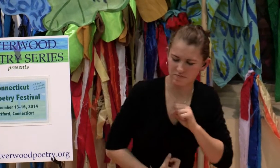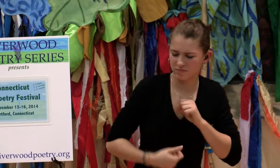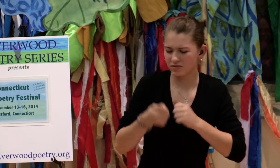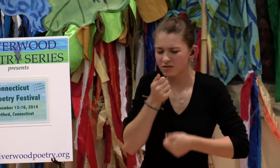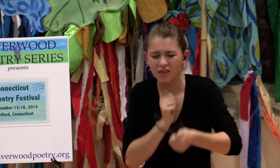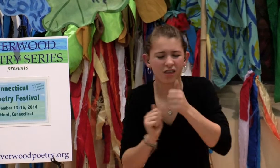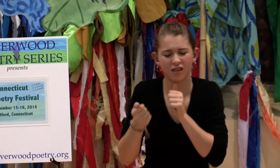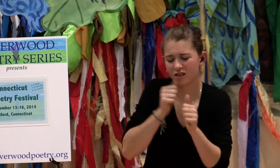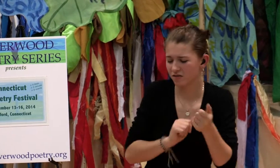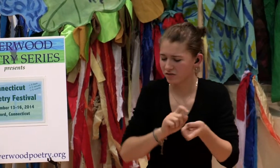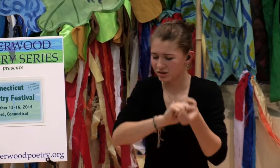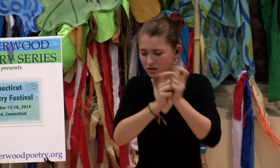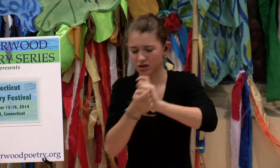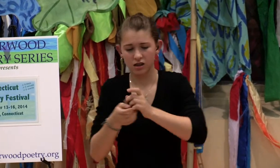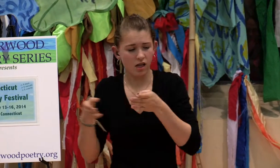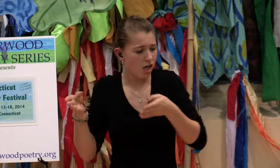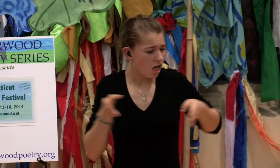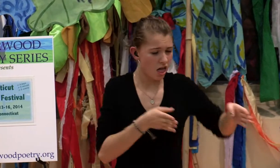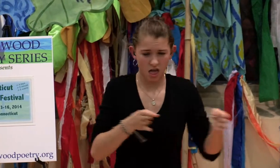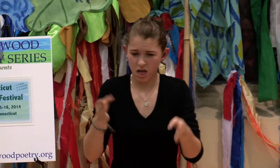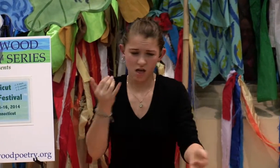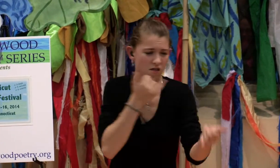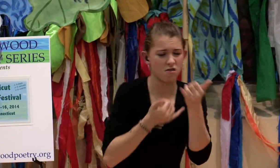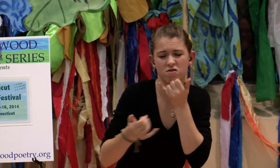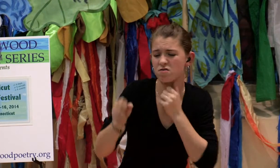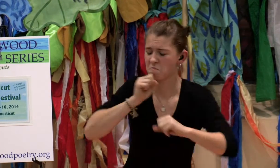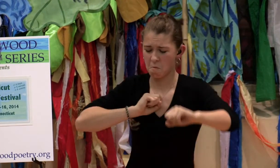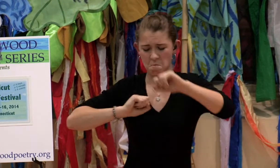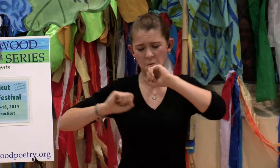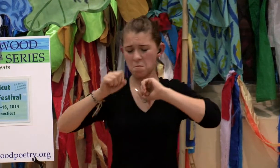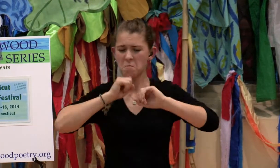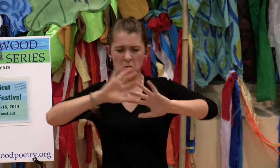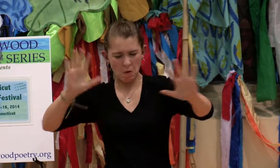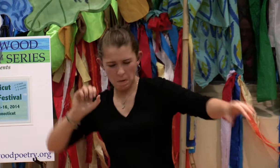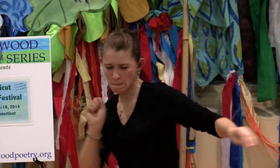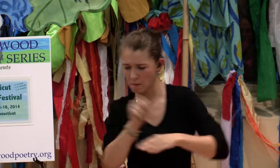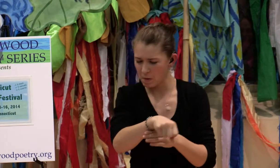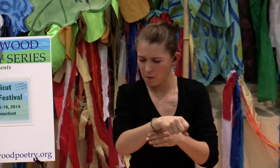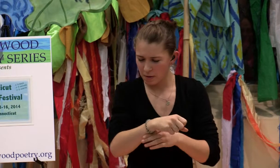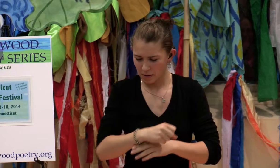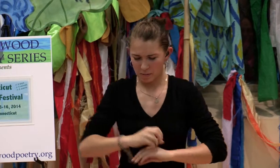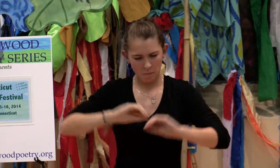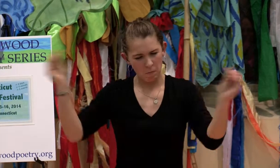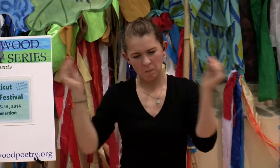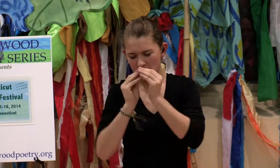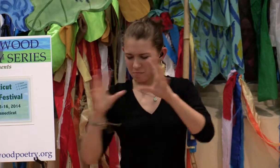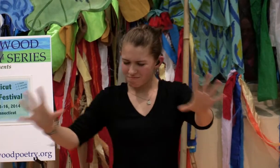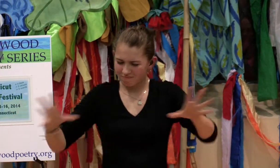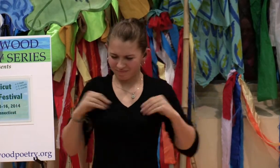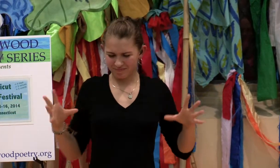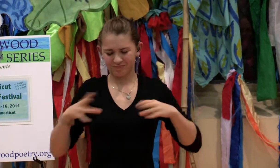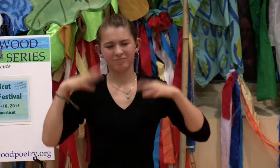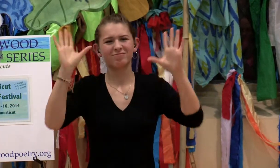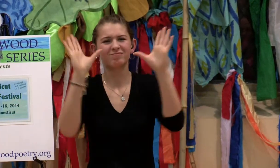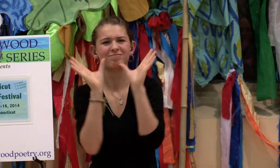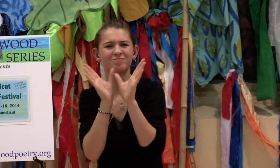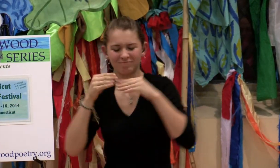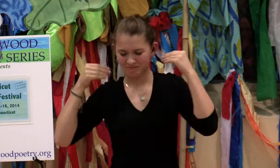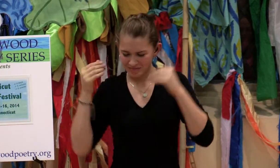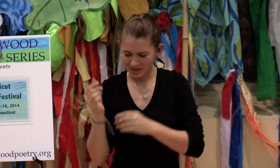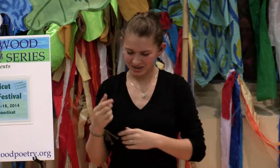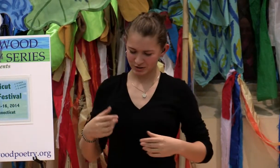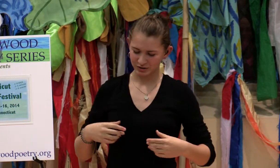Invisible pain, suffering for change, trial of errors. Outsmart it, no longer